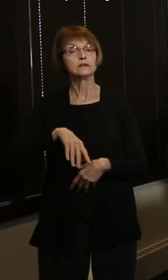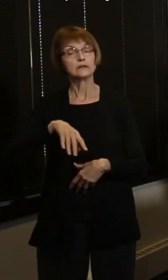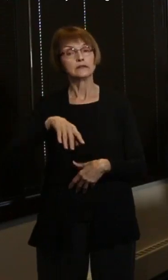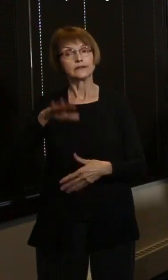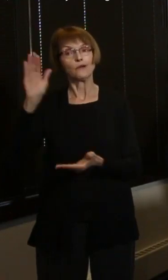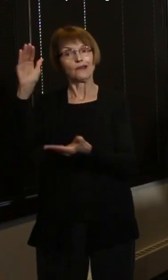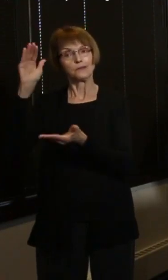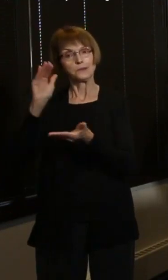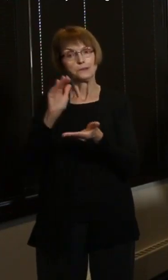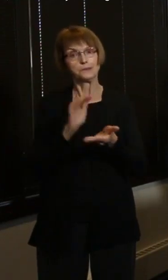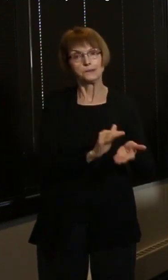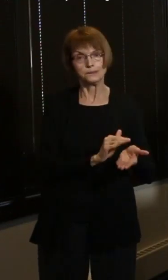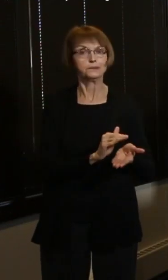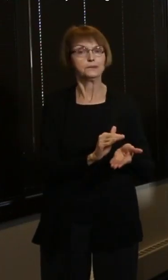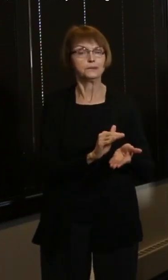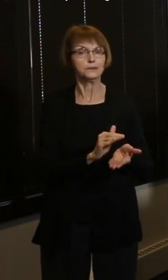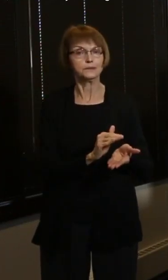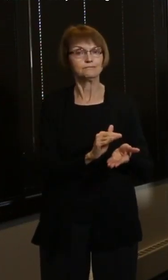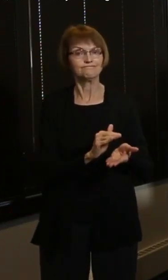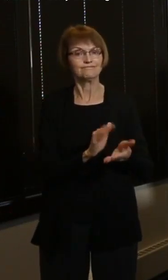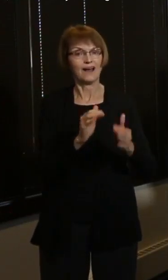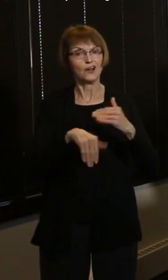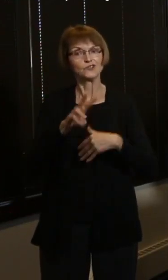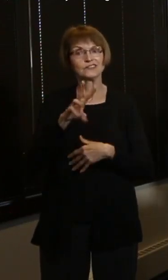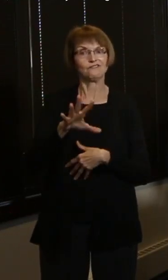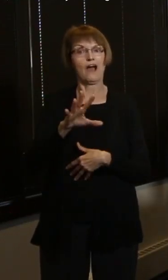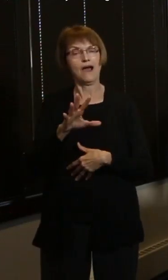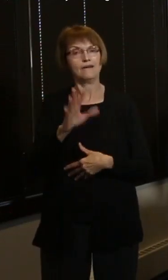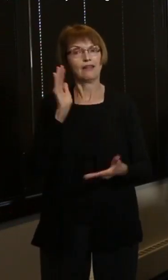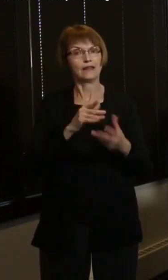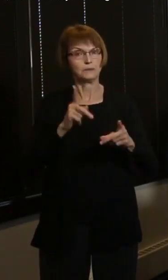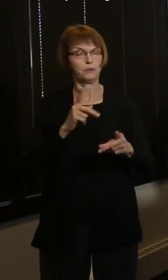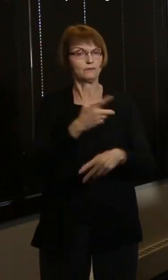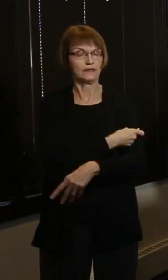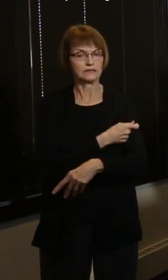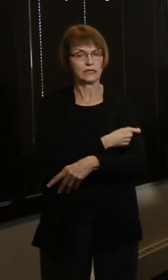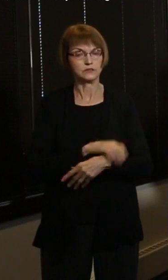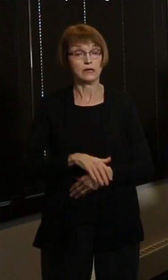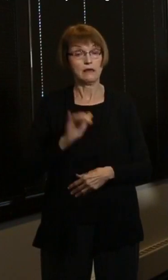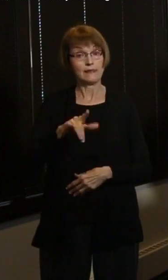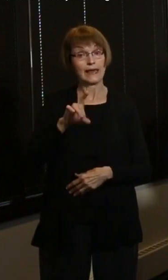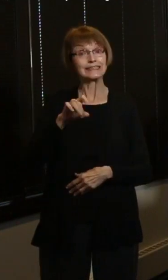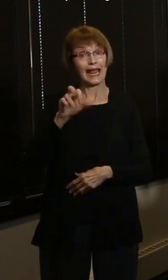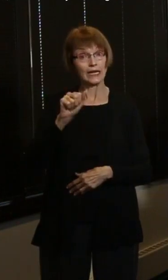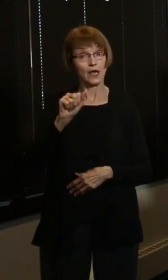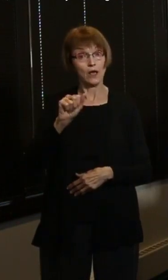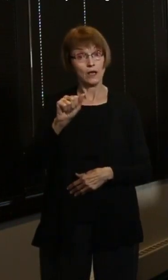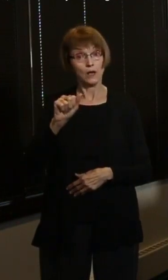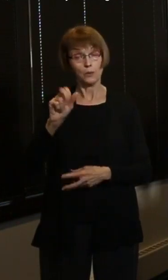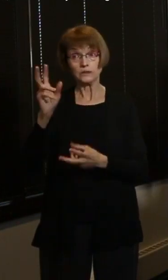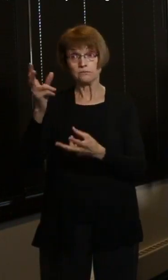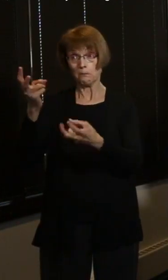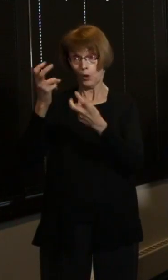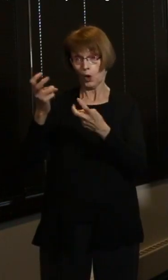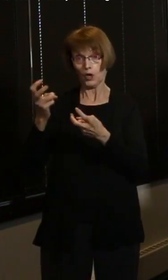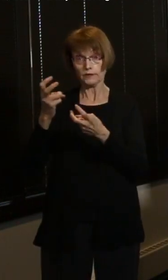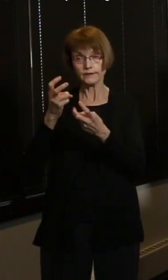that 65-year-old age cohort. Now this data was pulled about a week ago, so we know that there's been some